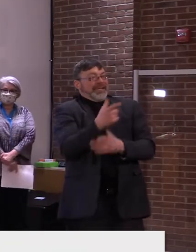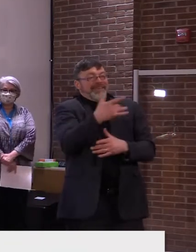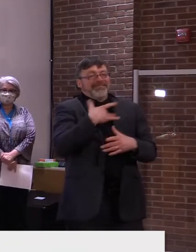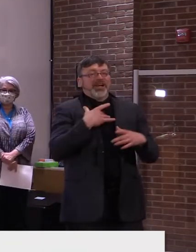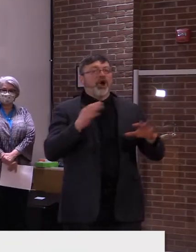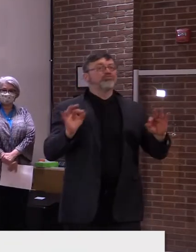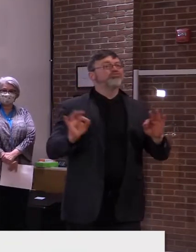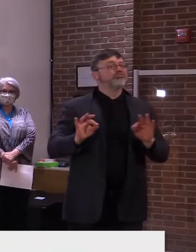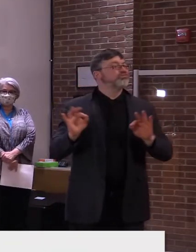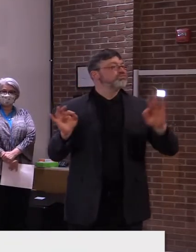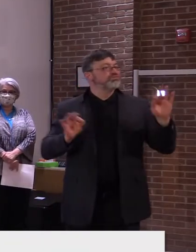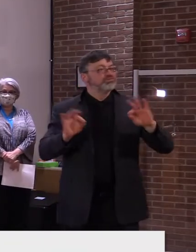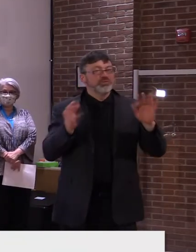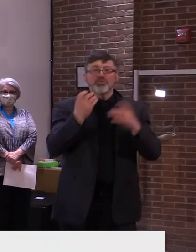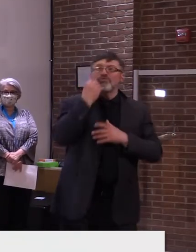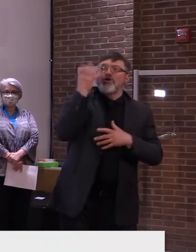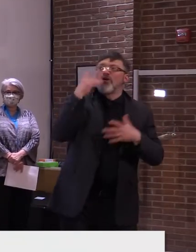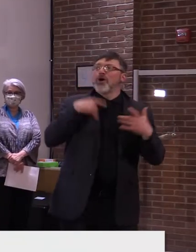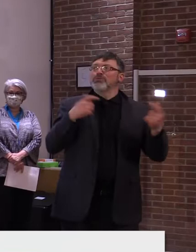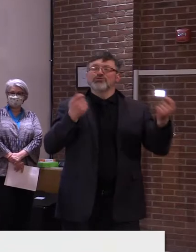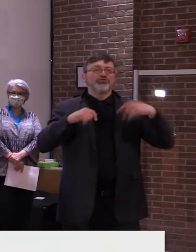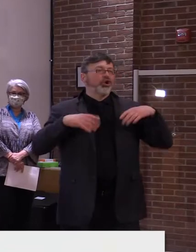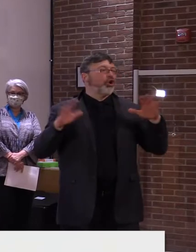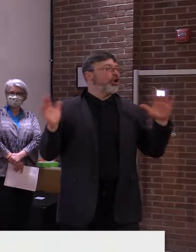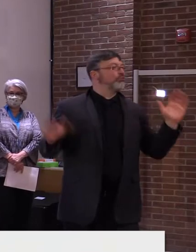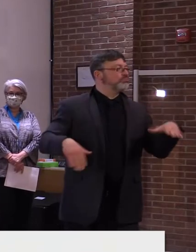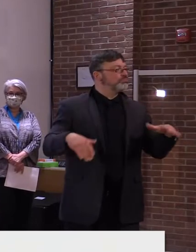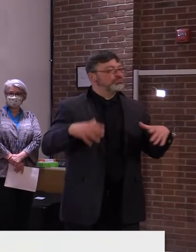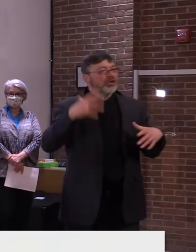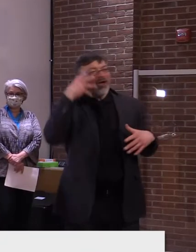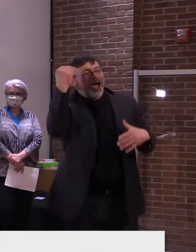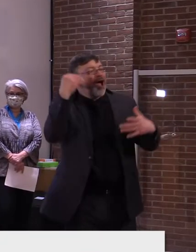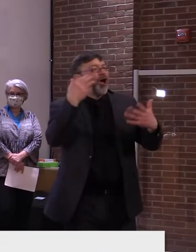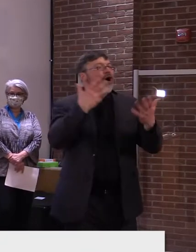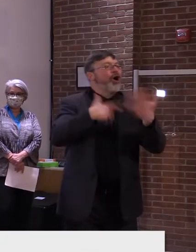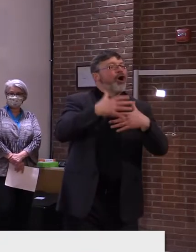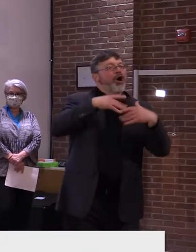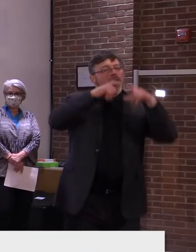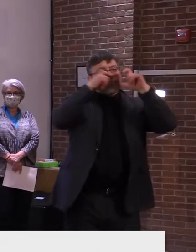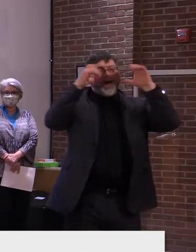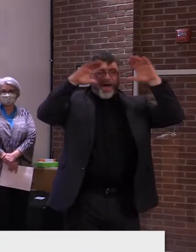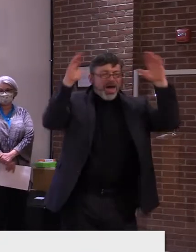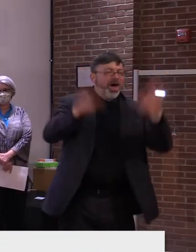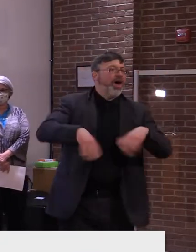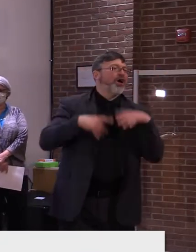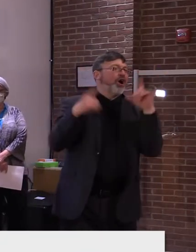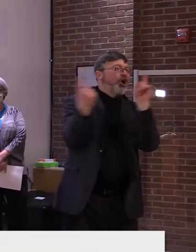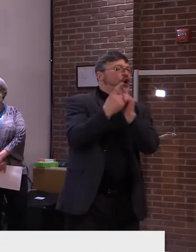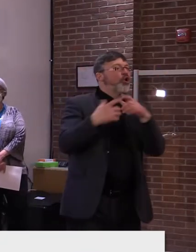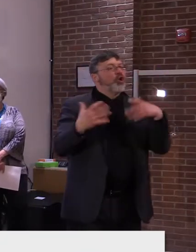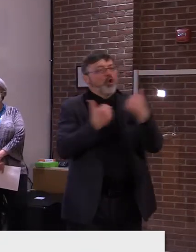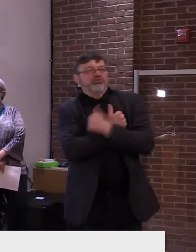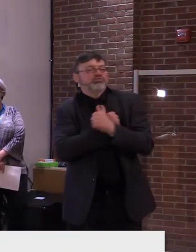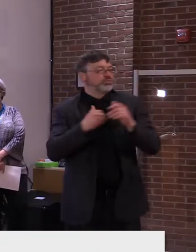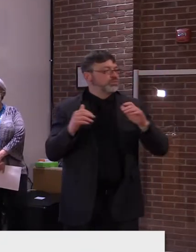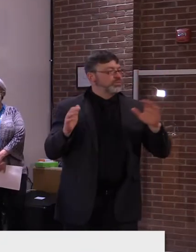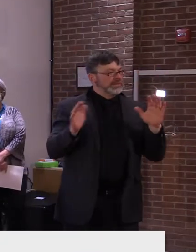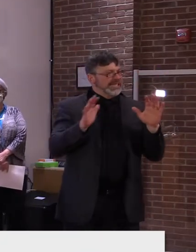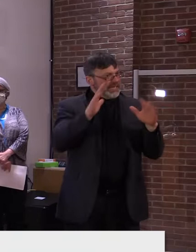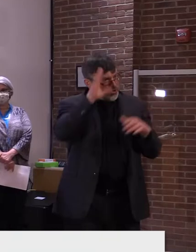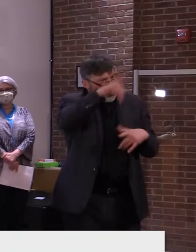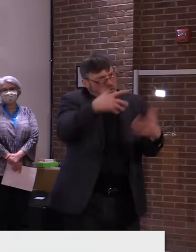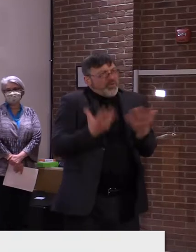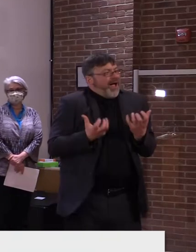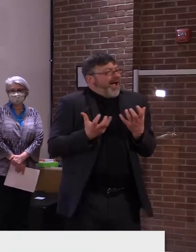our way out of this pandemic, we must, on a parallel course, continue to follow the simple guidance of masks